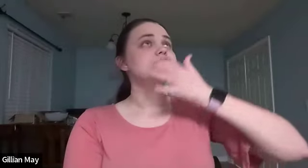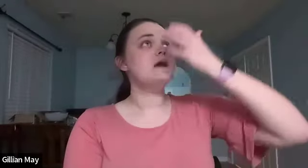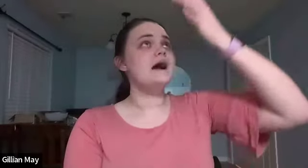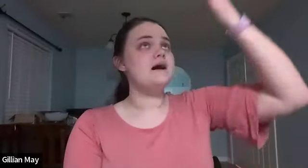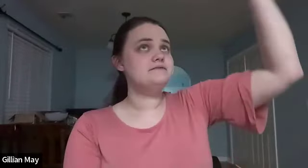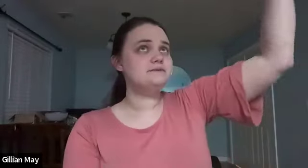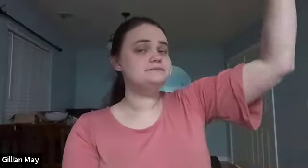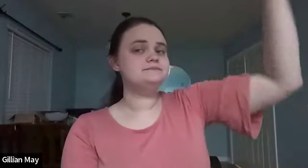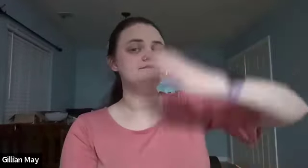giraffe,